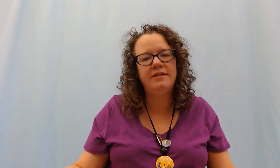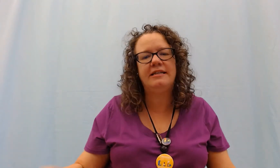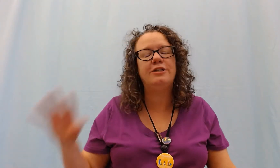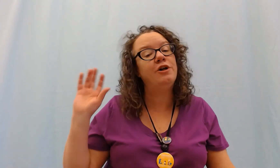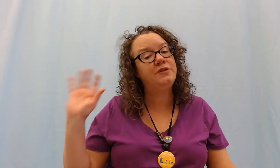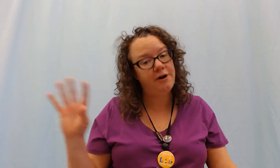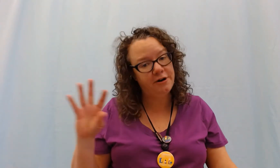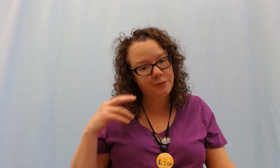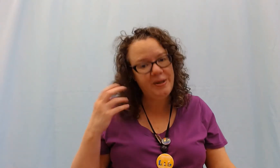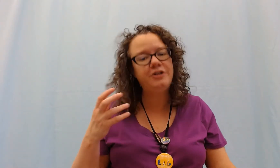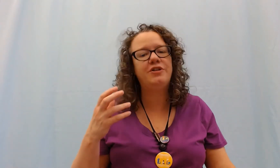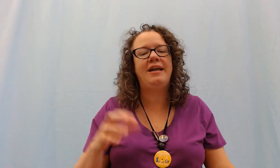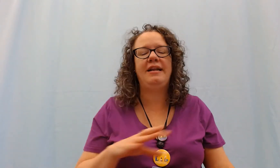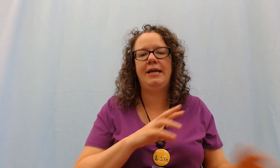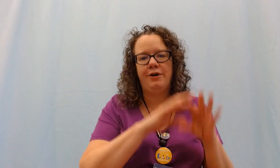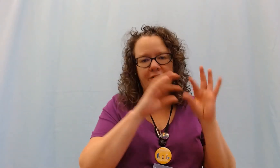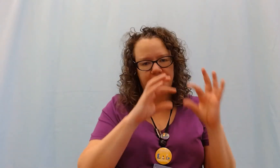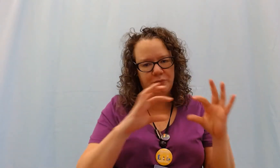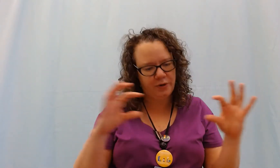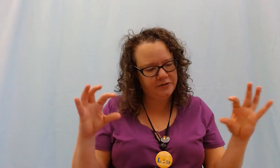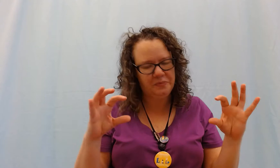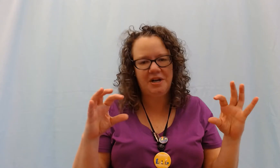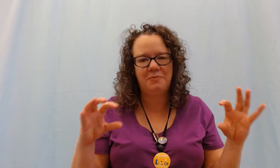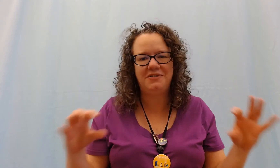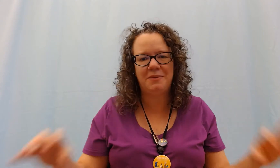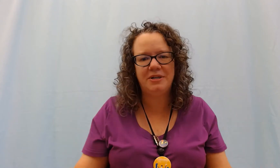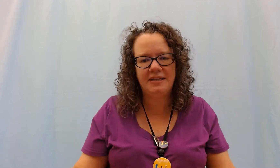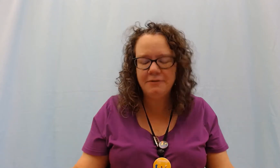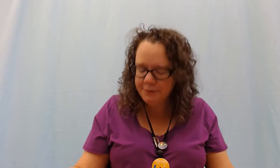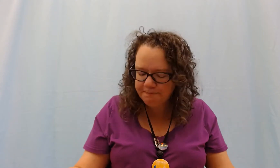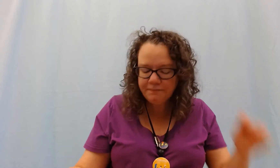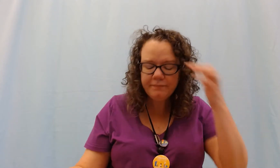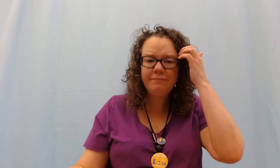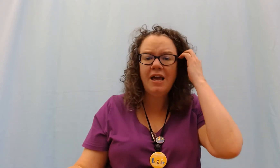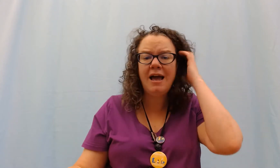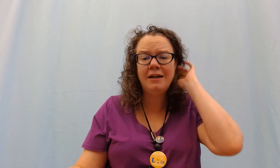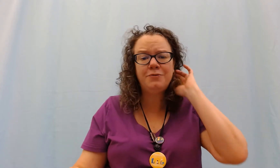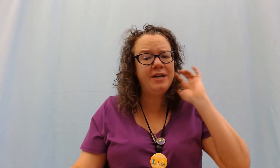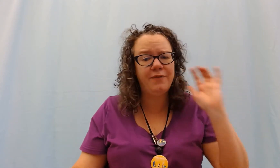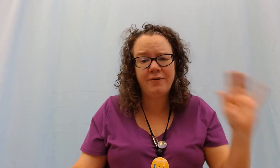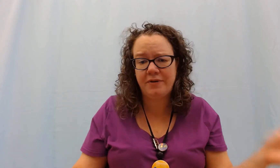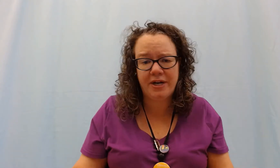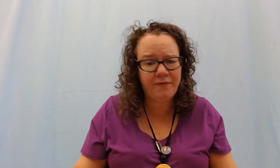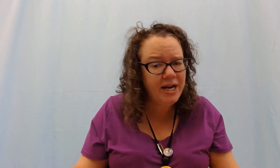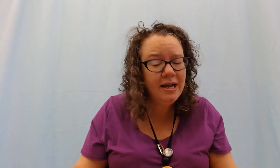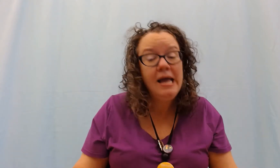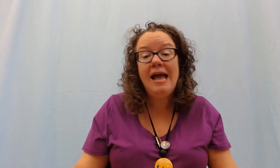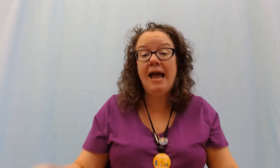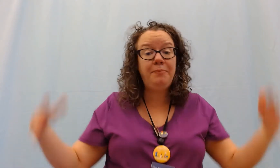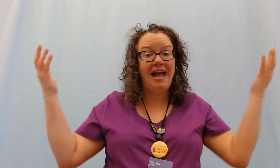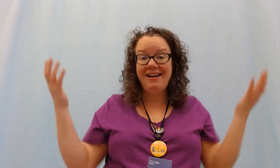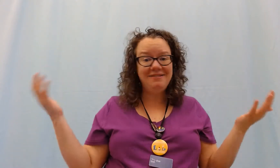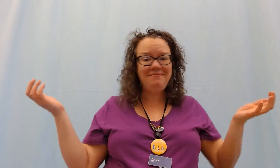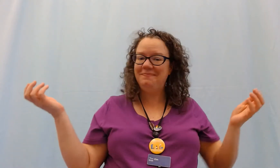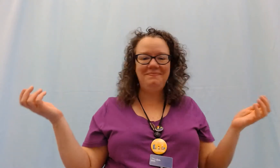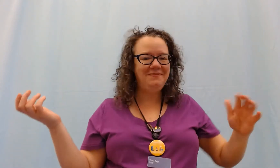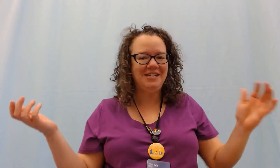It slows down our speech. They can hear that those words are made up of separate sounds. And read. And play. Just